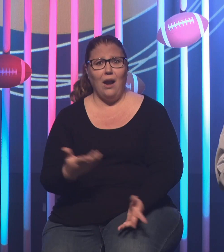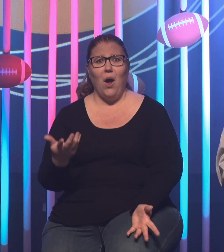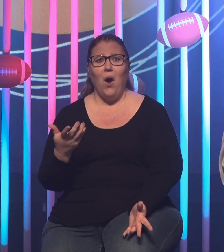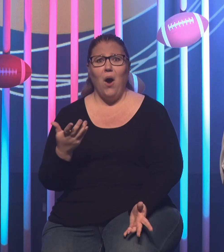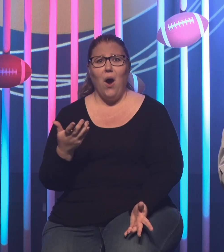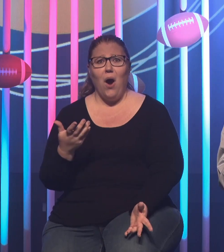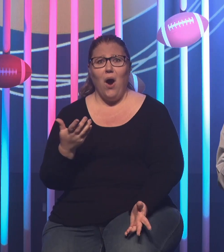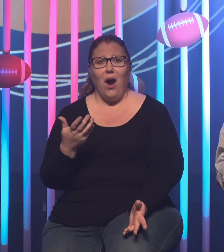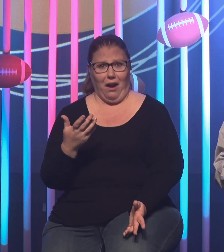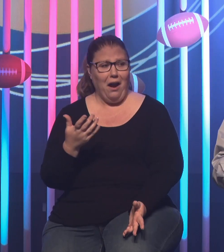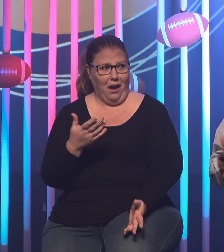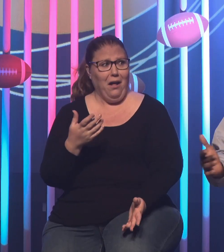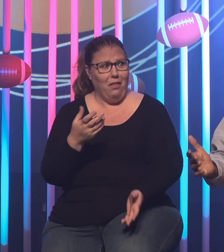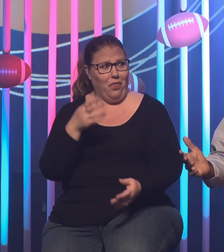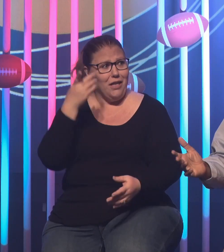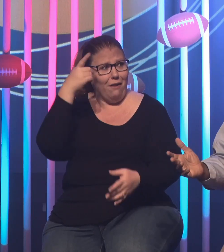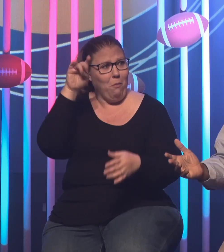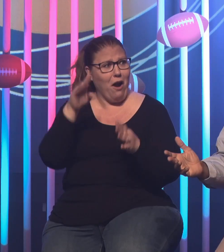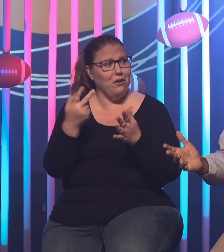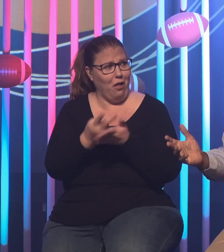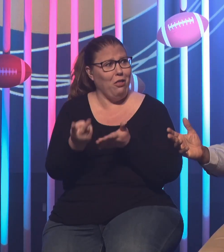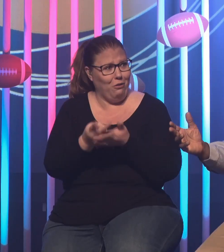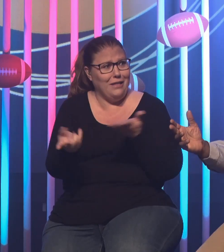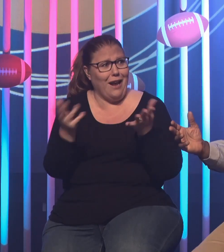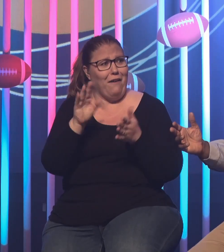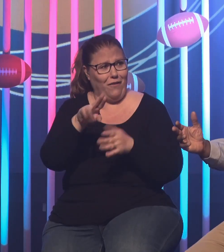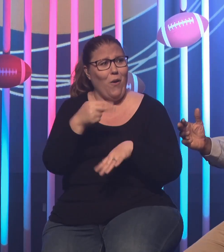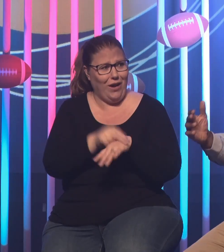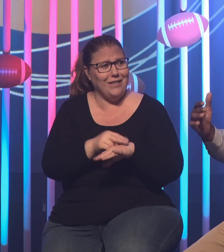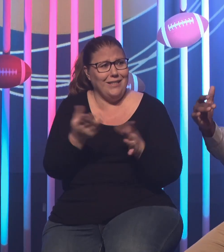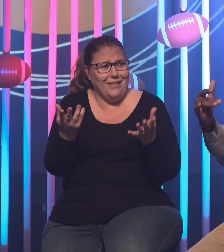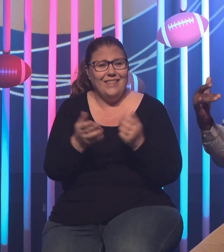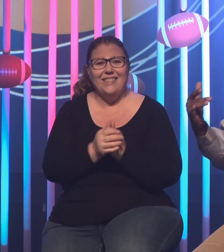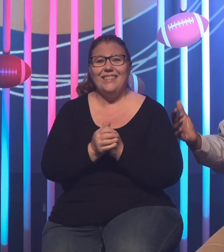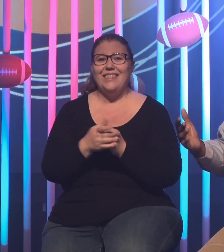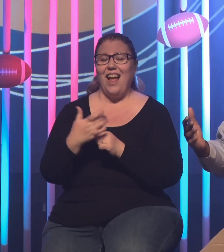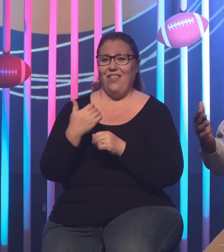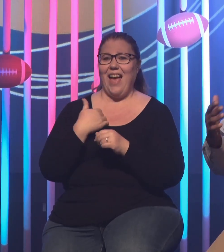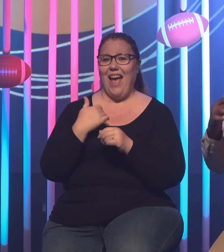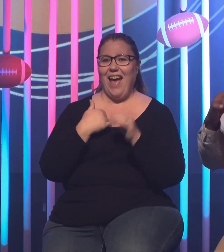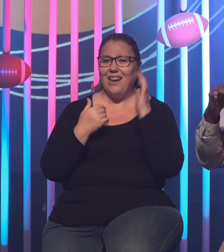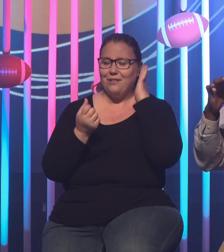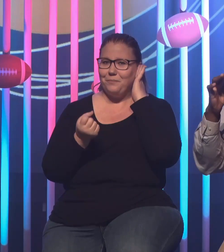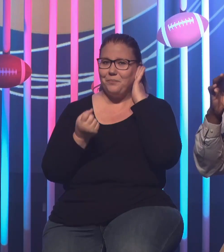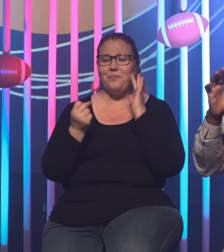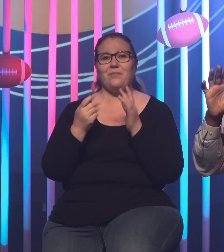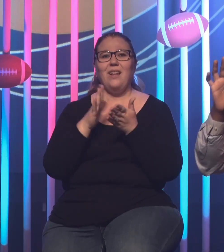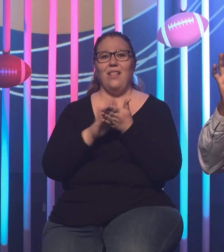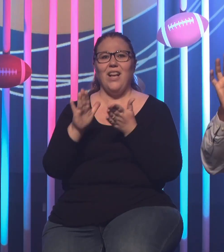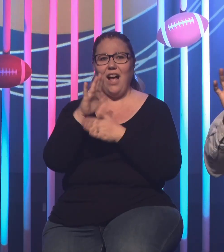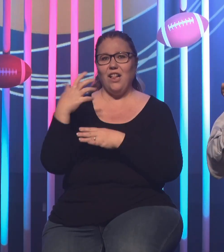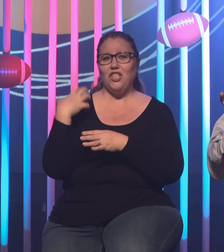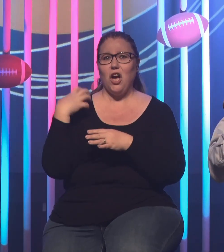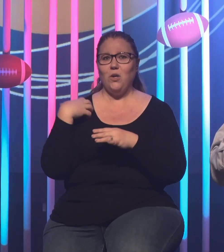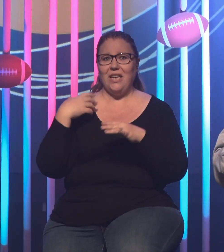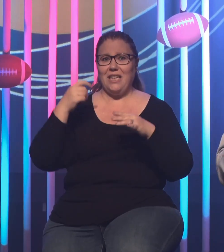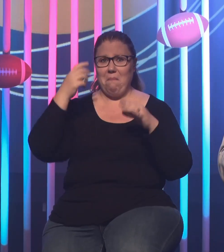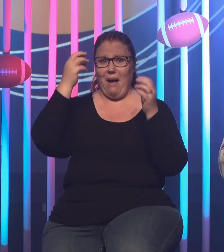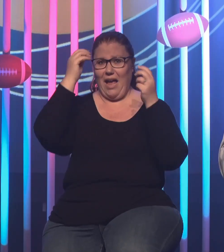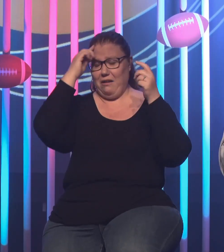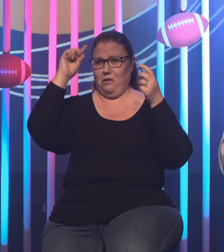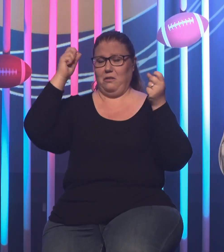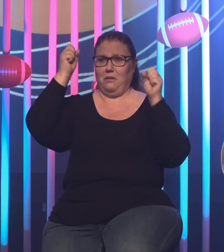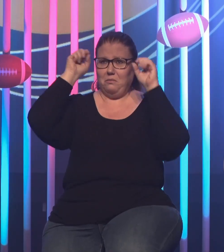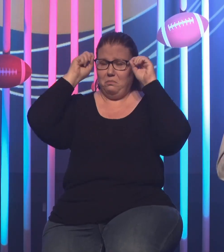No wonder they're losing, you know? And they had a number of college coaches, and it just messed my head up